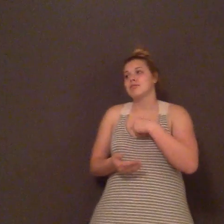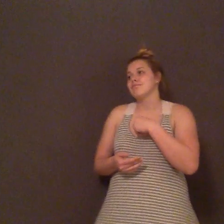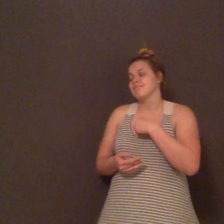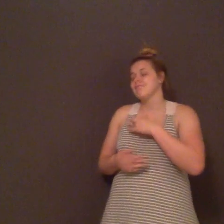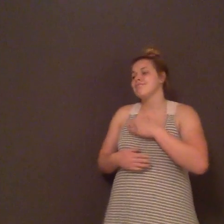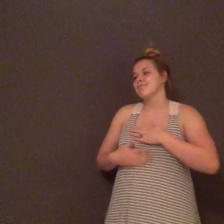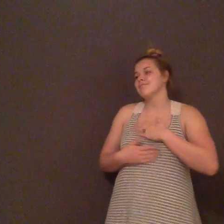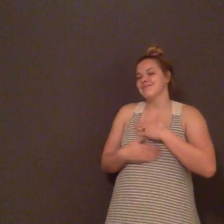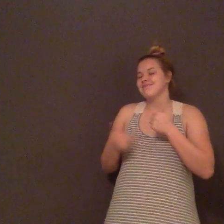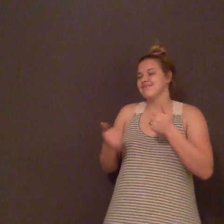effort.